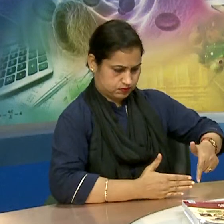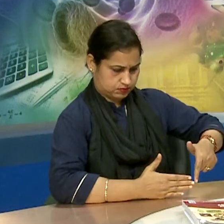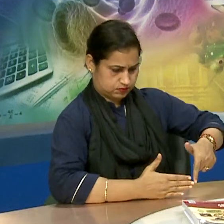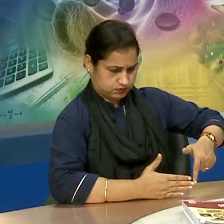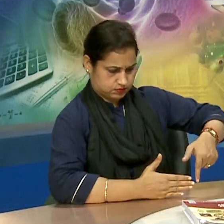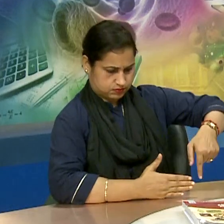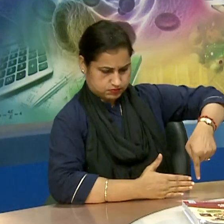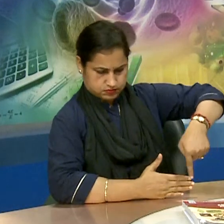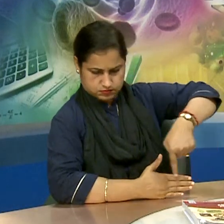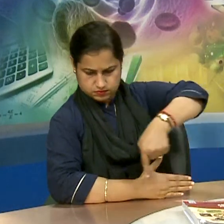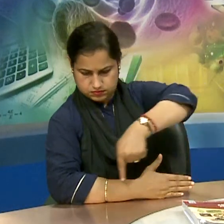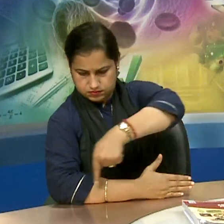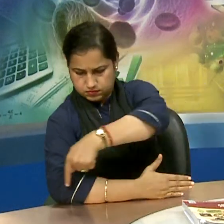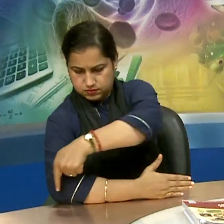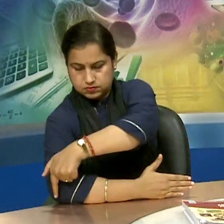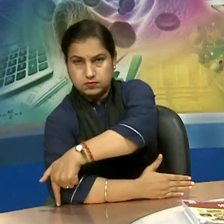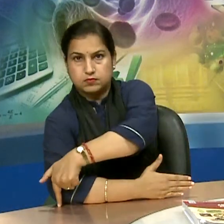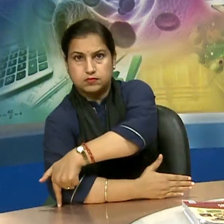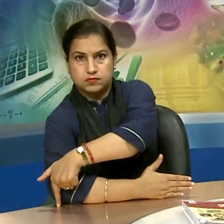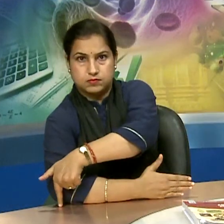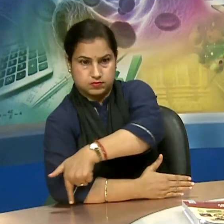Length of an arm.